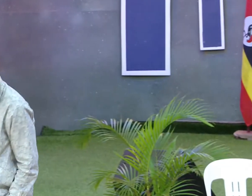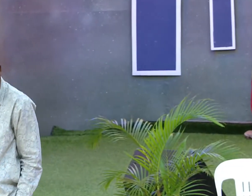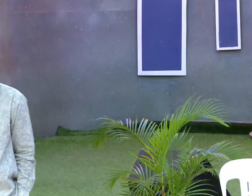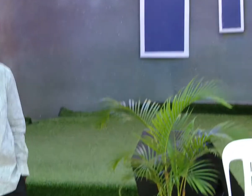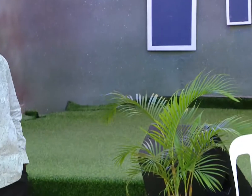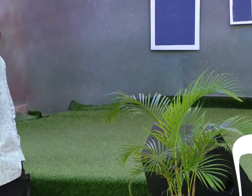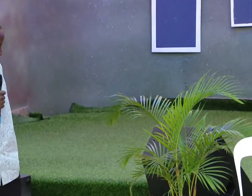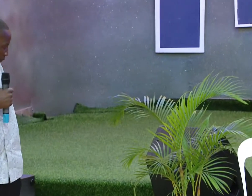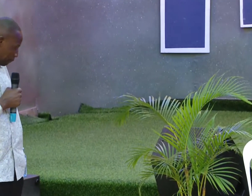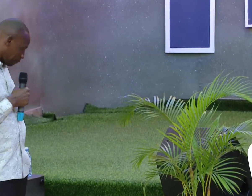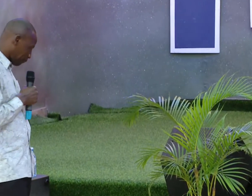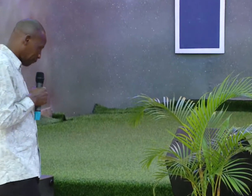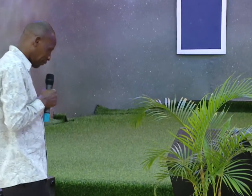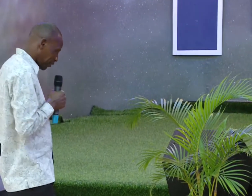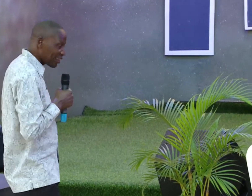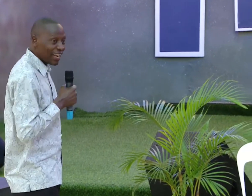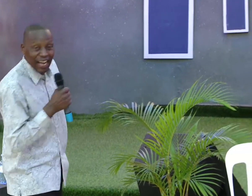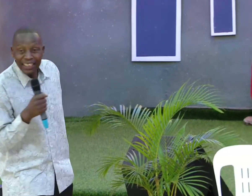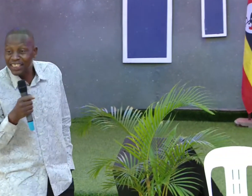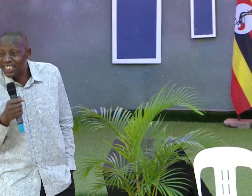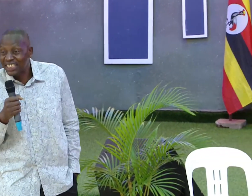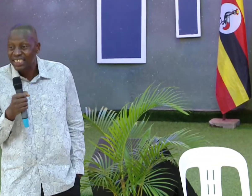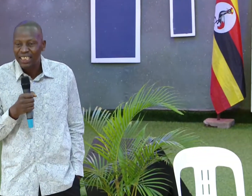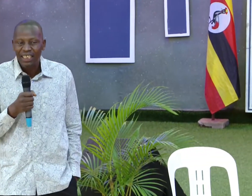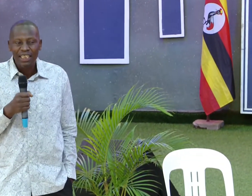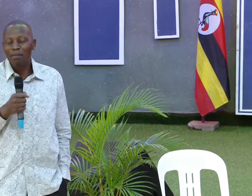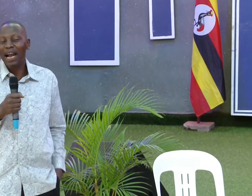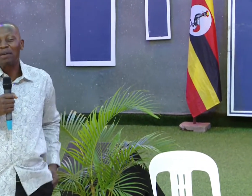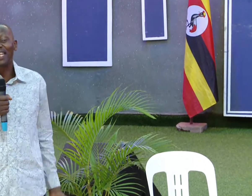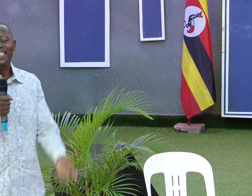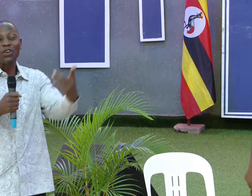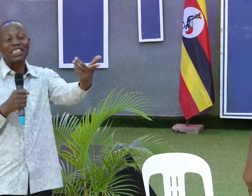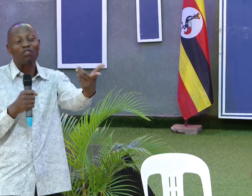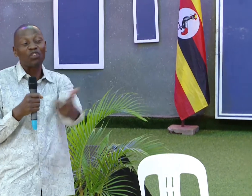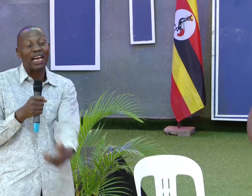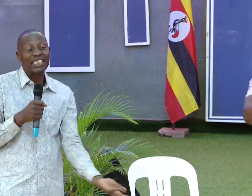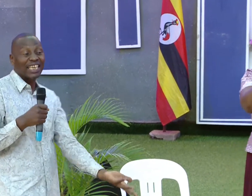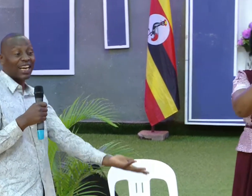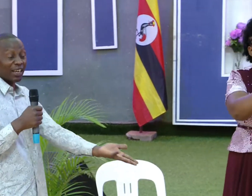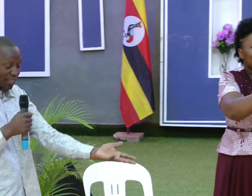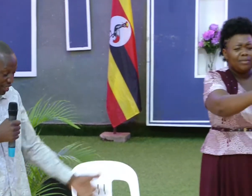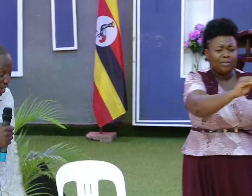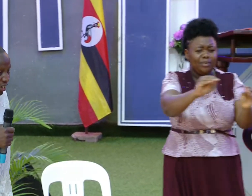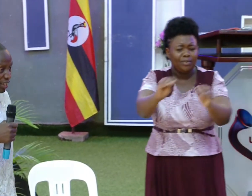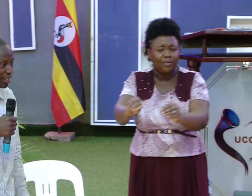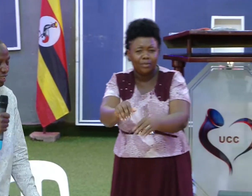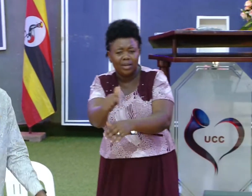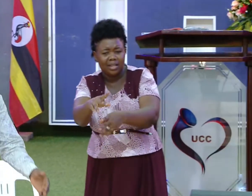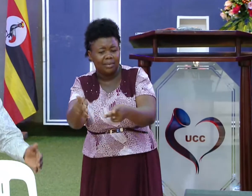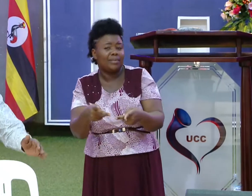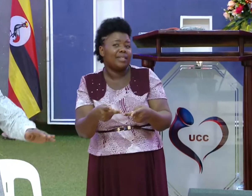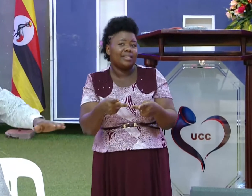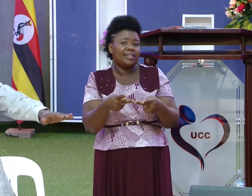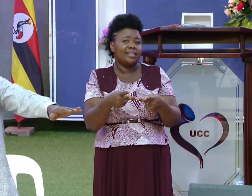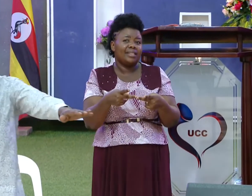there is something you question knowing. And I said, who entered the house? And she said, what's that? And I said, the person